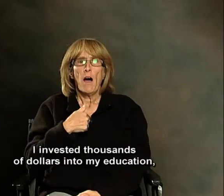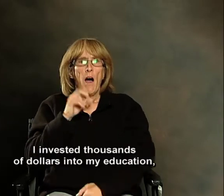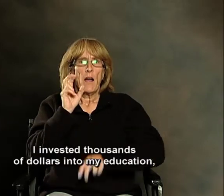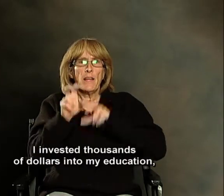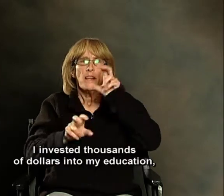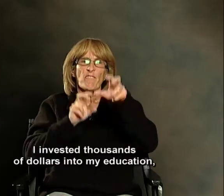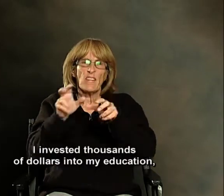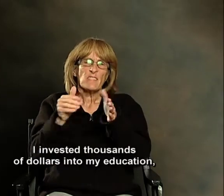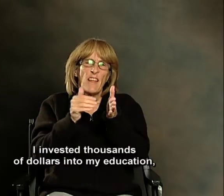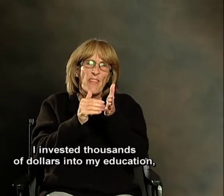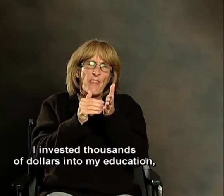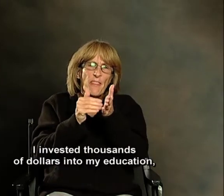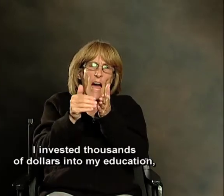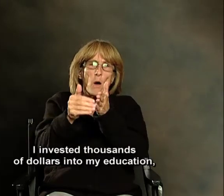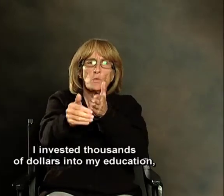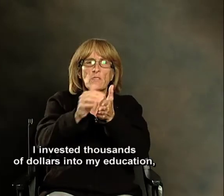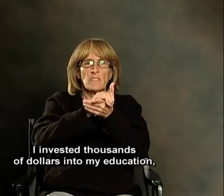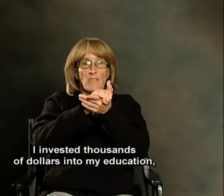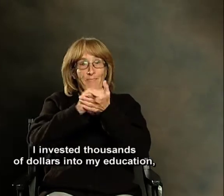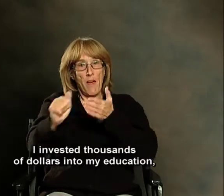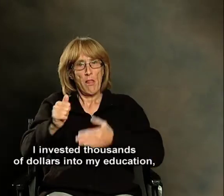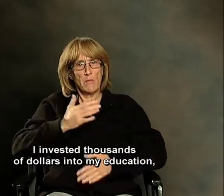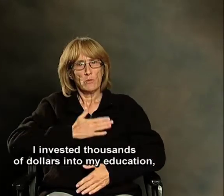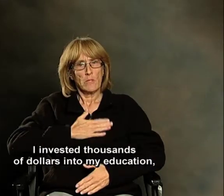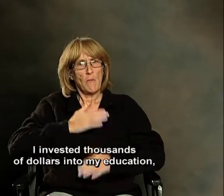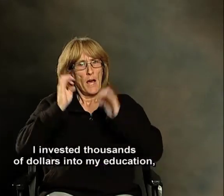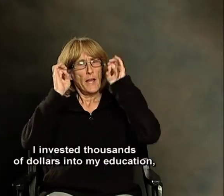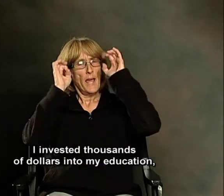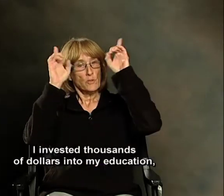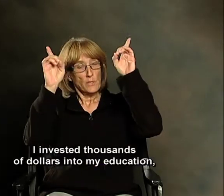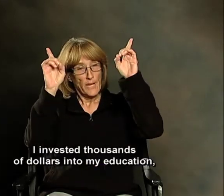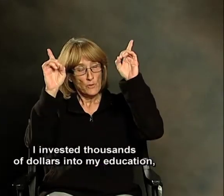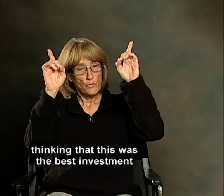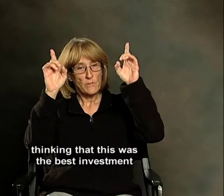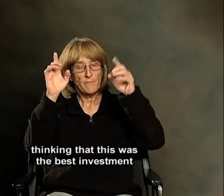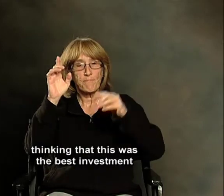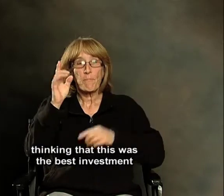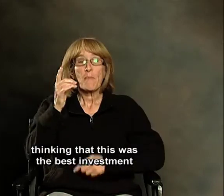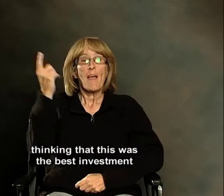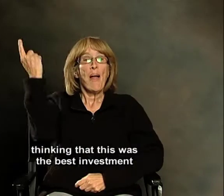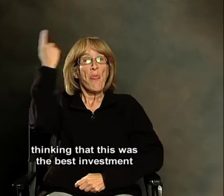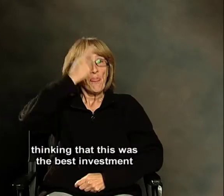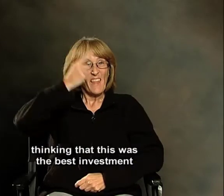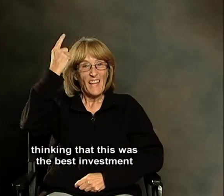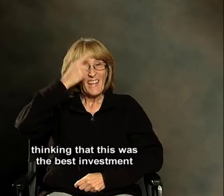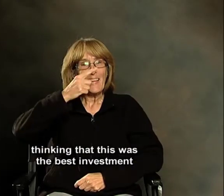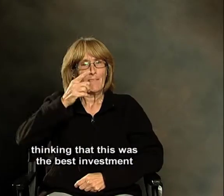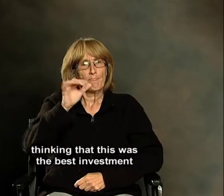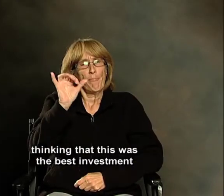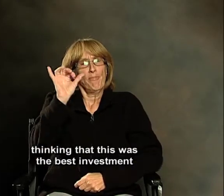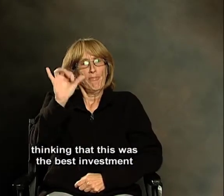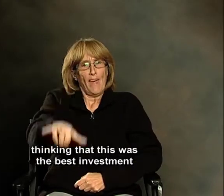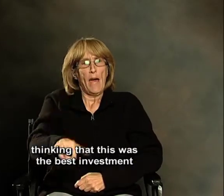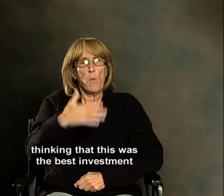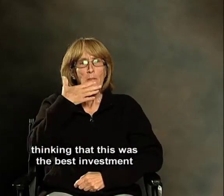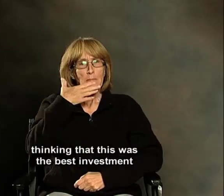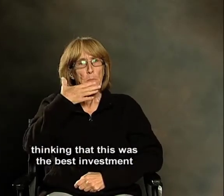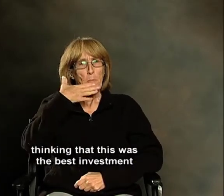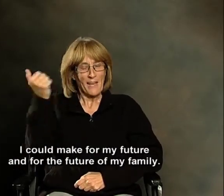I invested thousands of dollars into my education, thinking that this was the best investment I